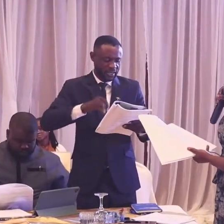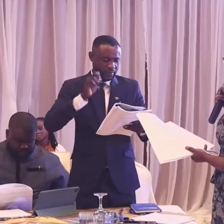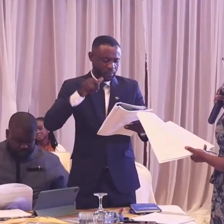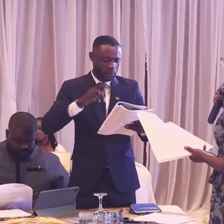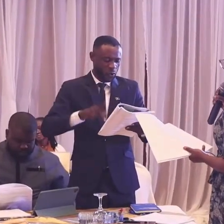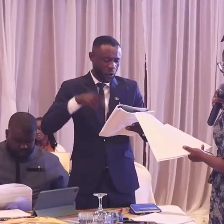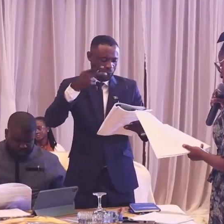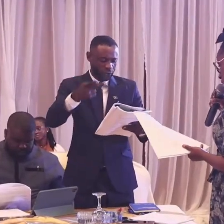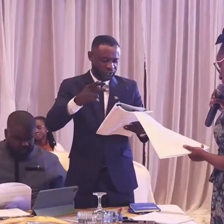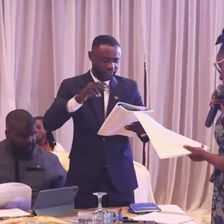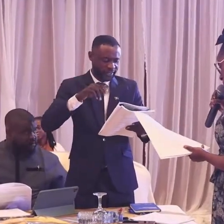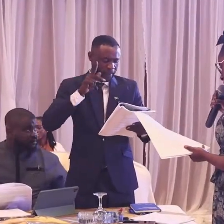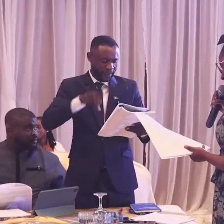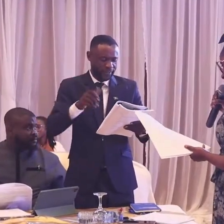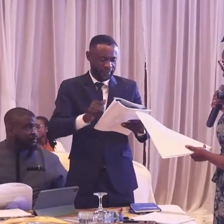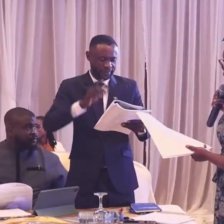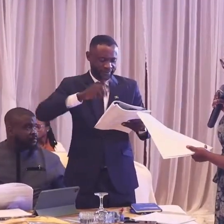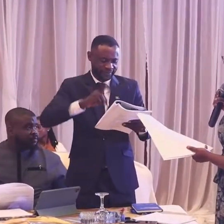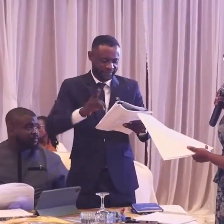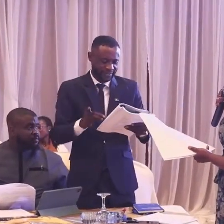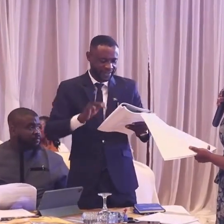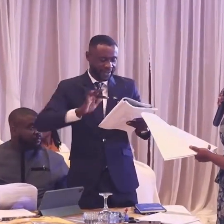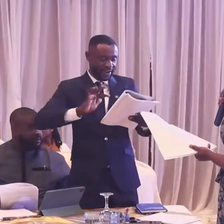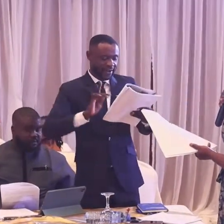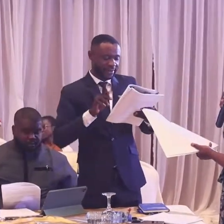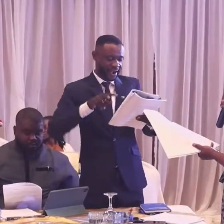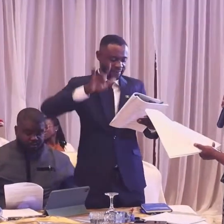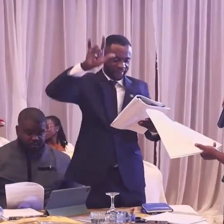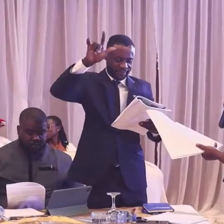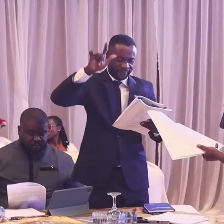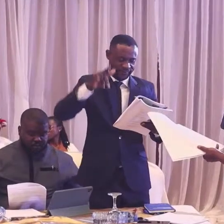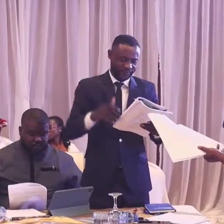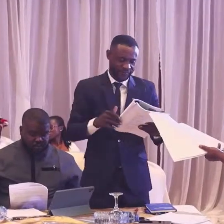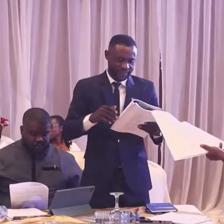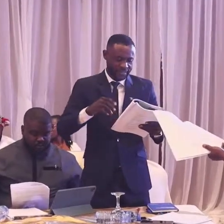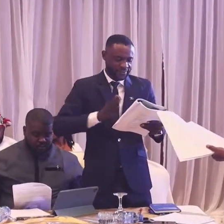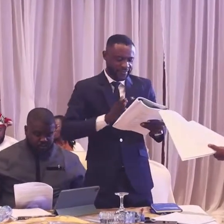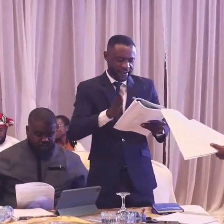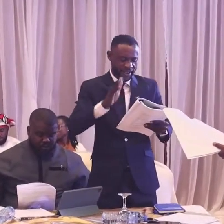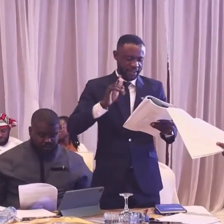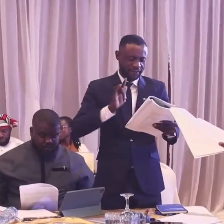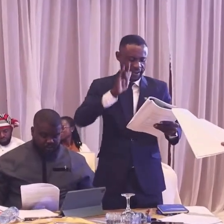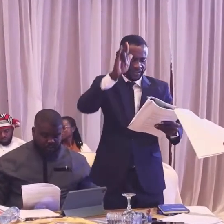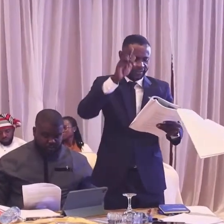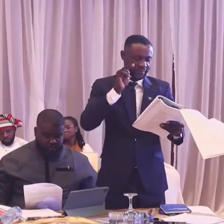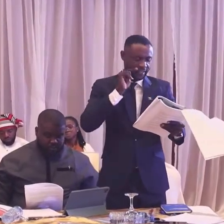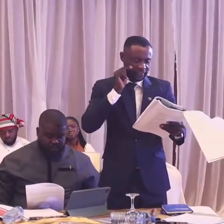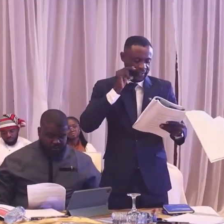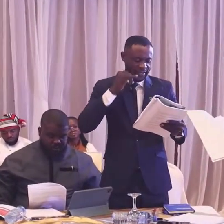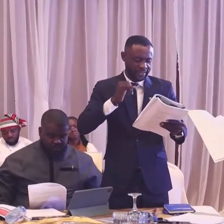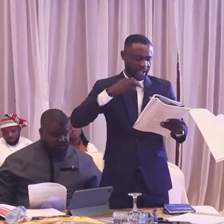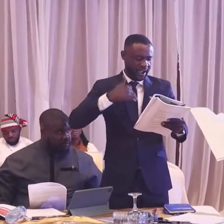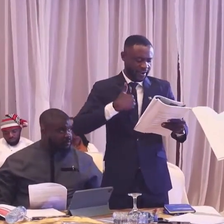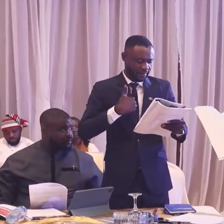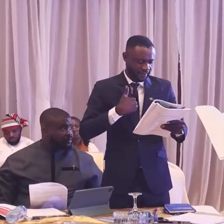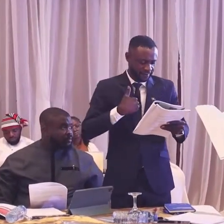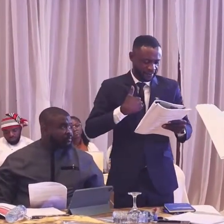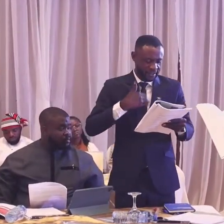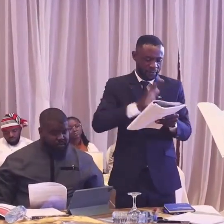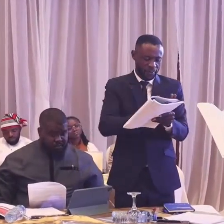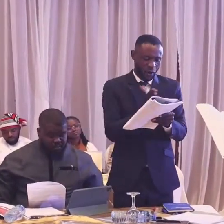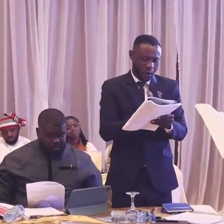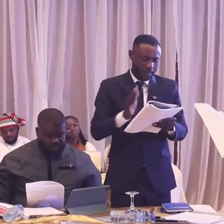possible discouragement it may pose to persons with disabilities traveling through or from